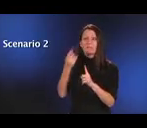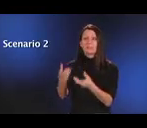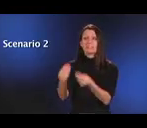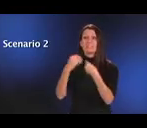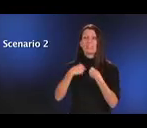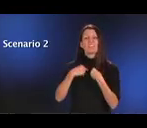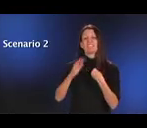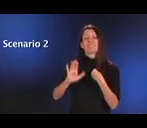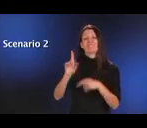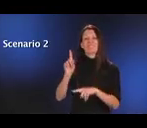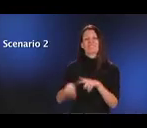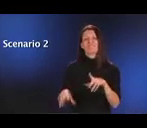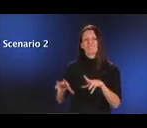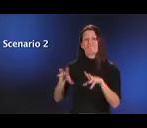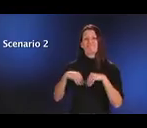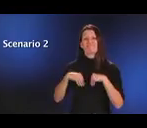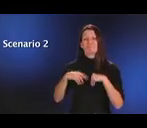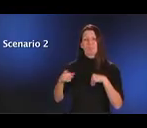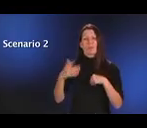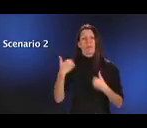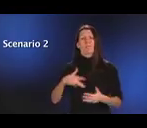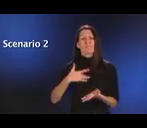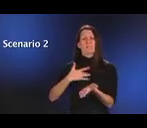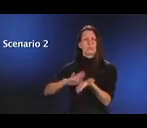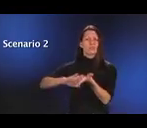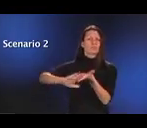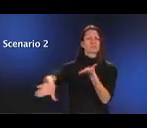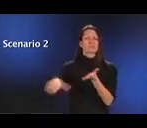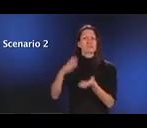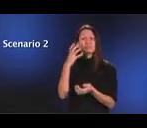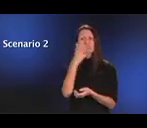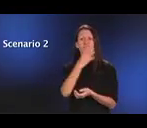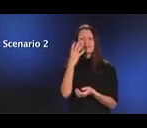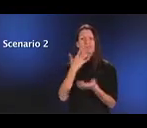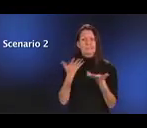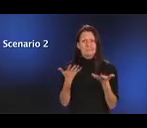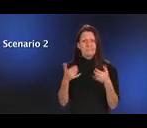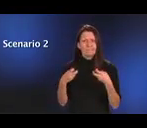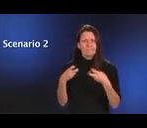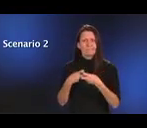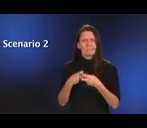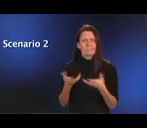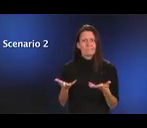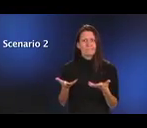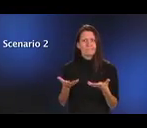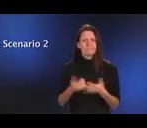gifts, and not accepting the gift would be viewed as a rejection by the peer. Anthony feels